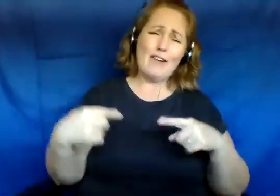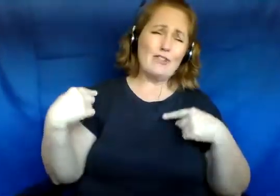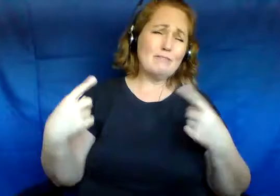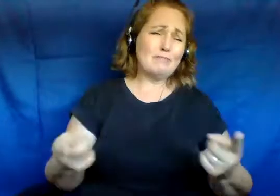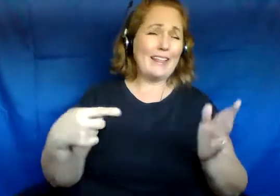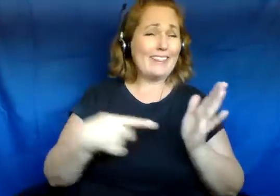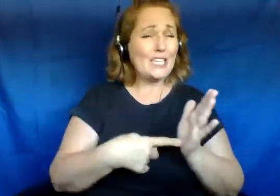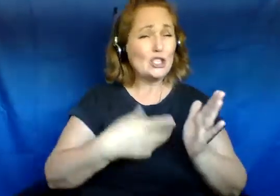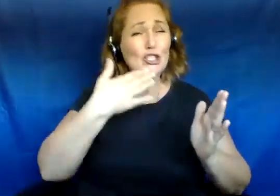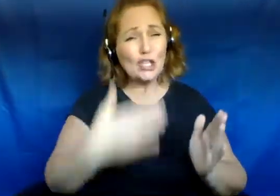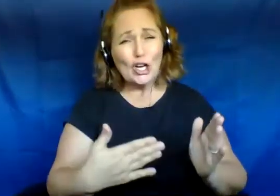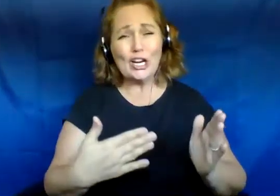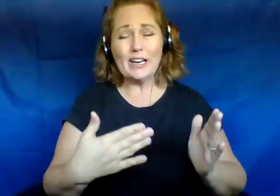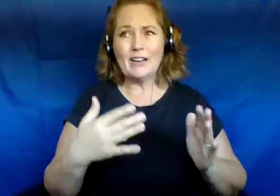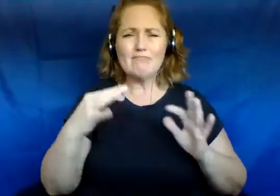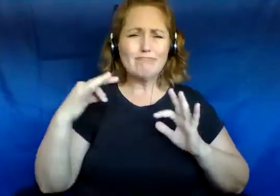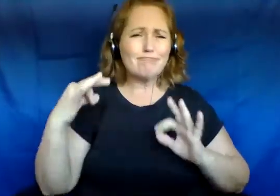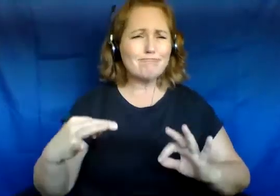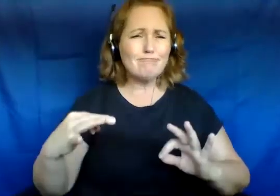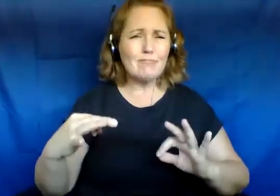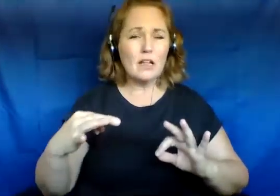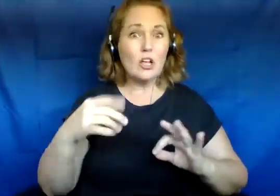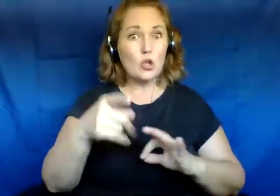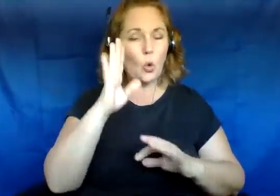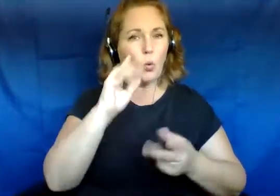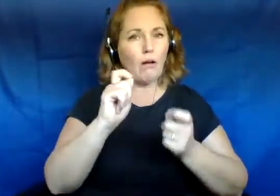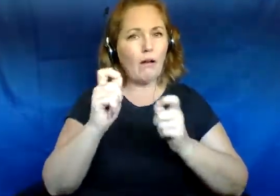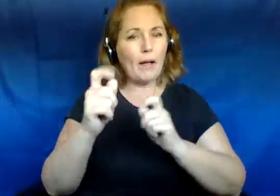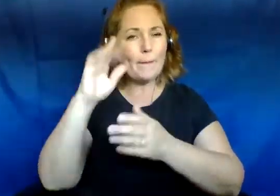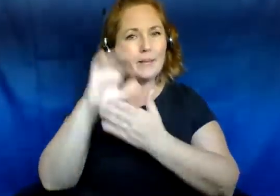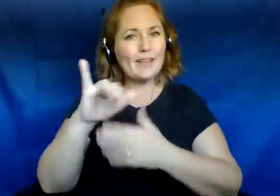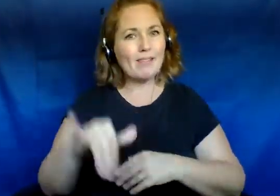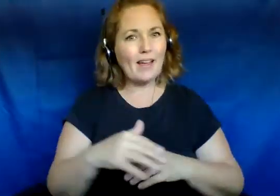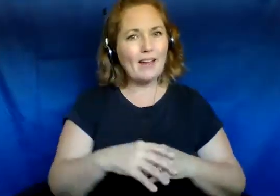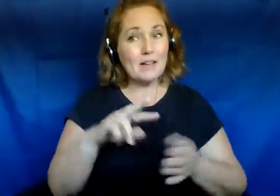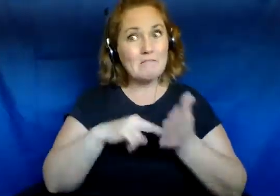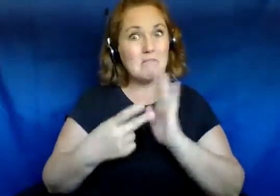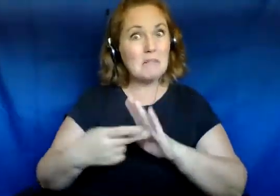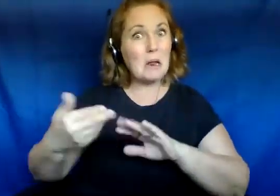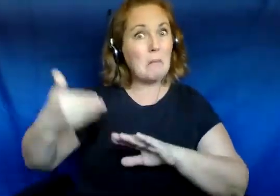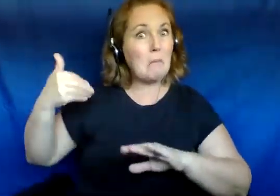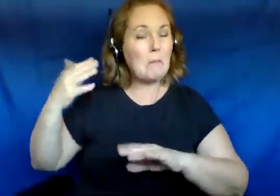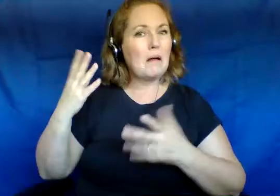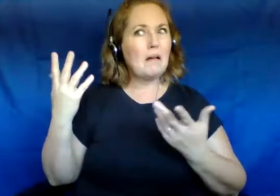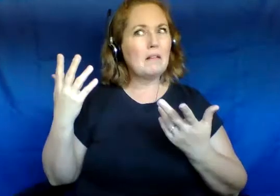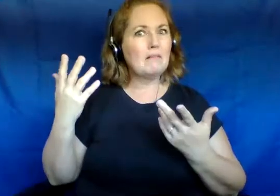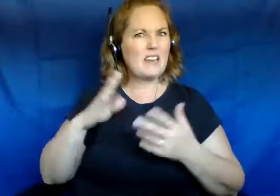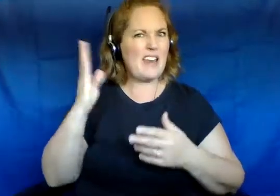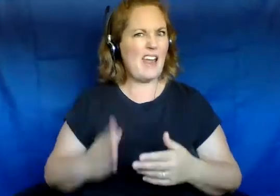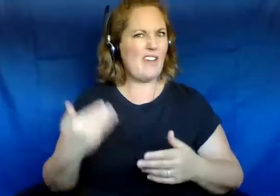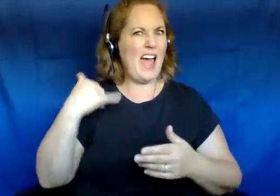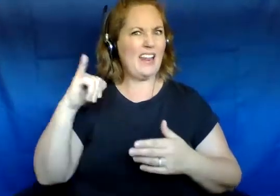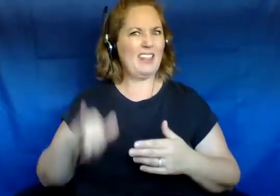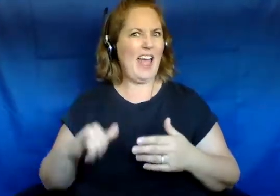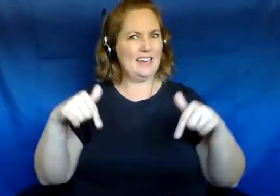good, all of a sudden you start never having had it so good. And I know